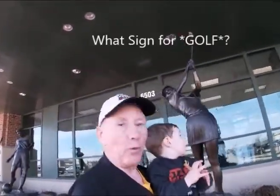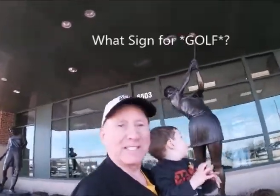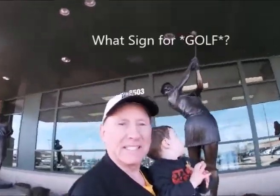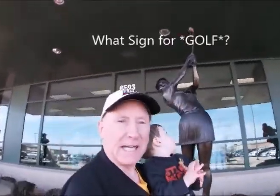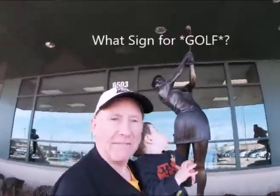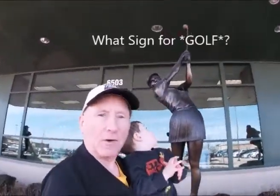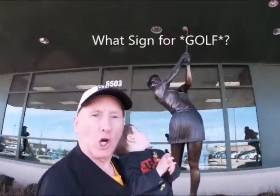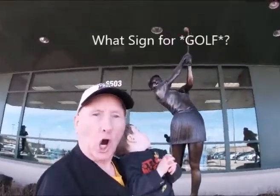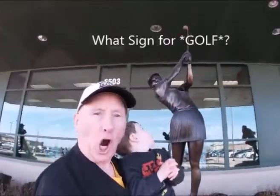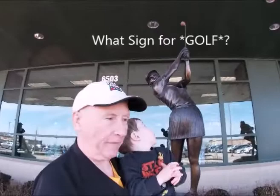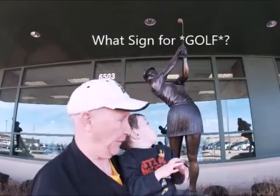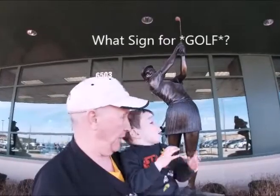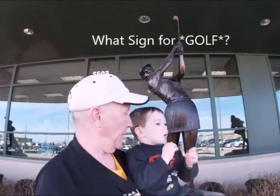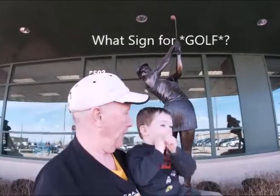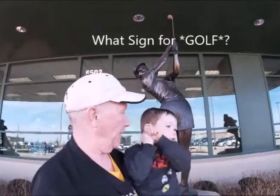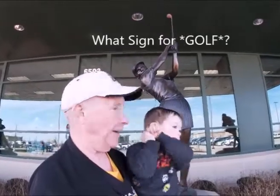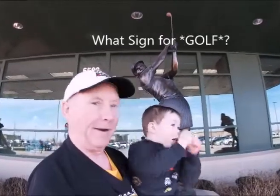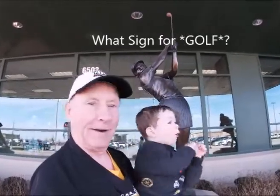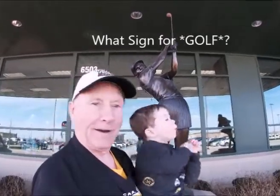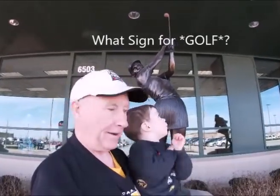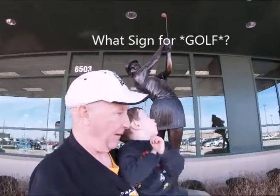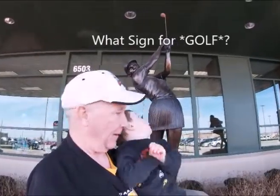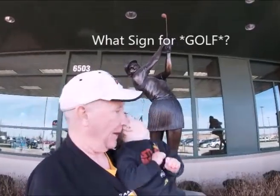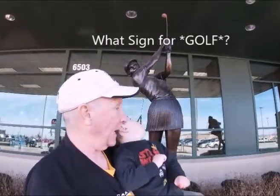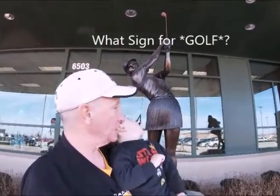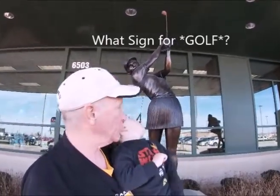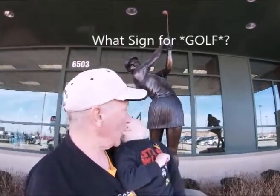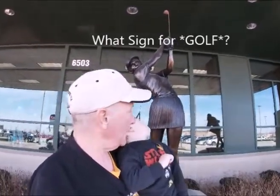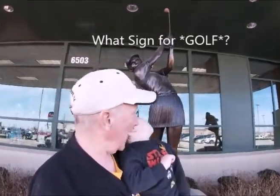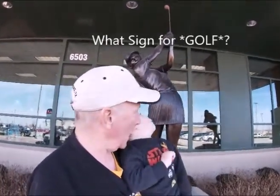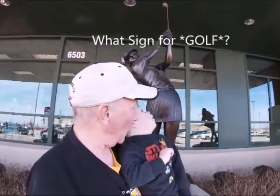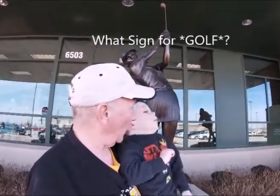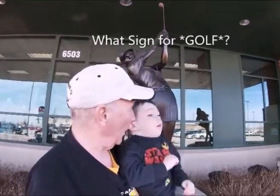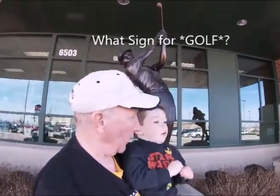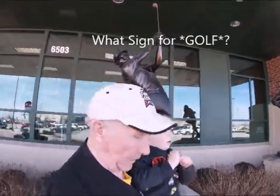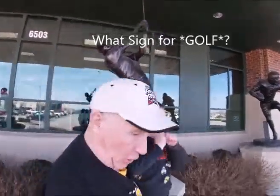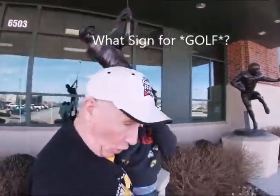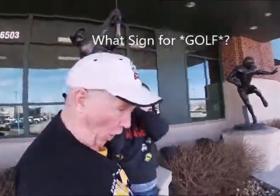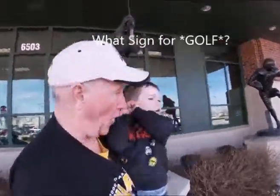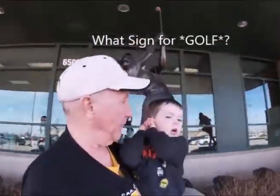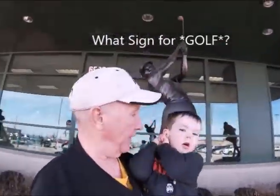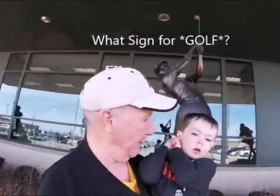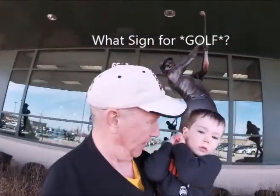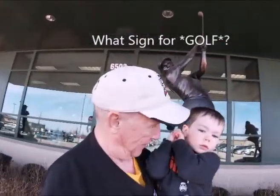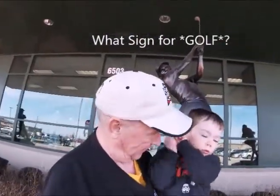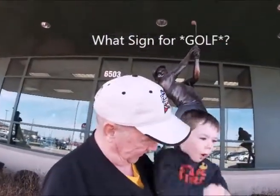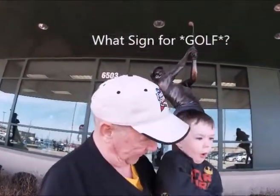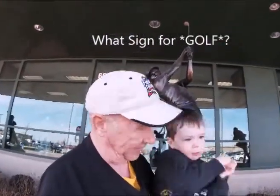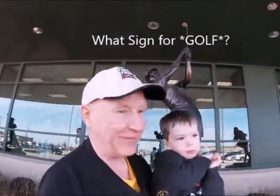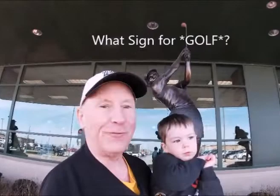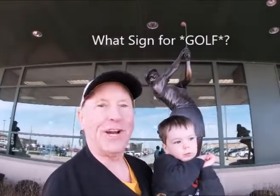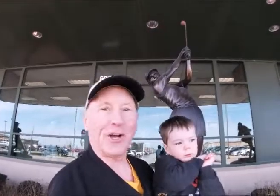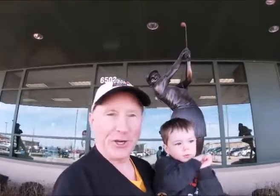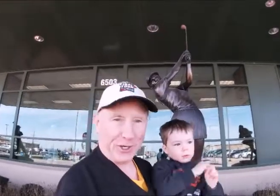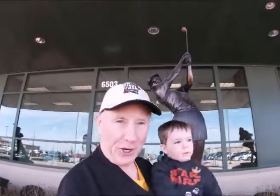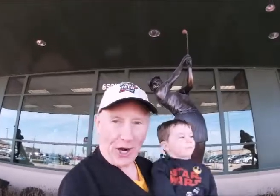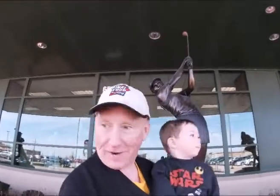What's the time for golf? Golf. Yeah, swing down, like golf. Golf. Very good, golf.